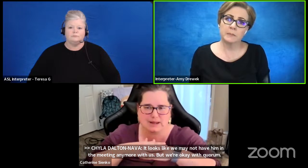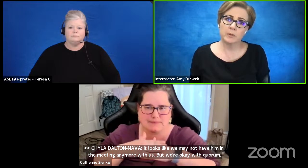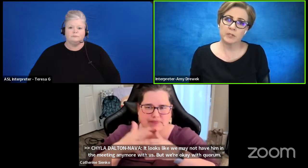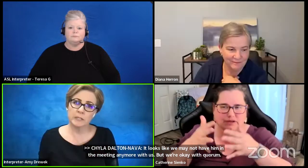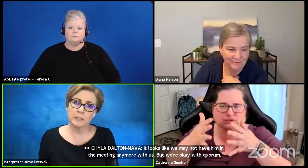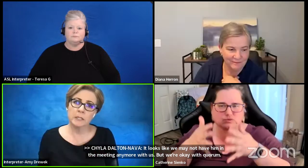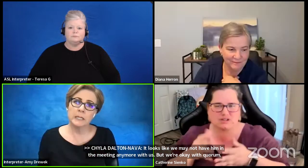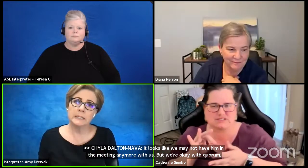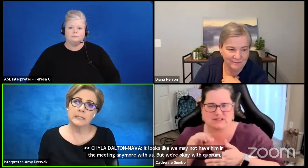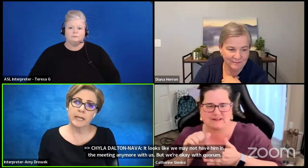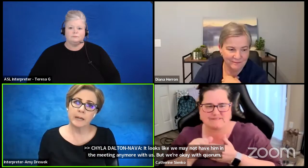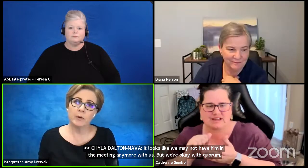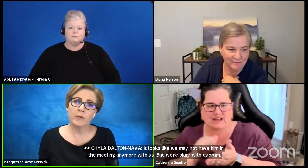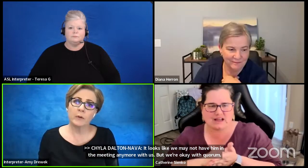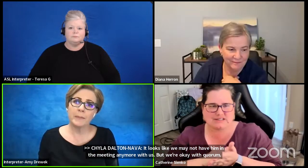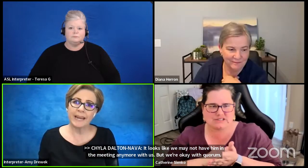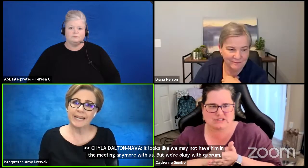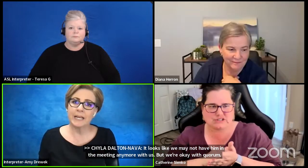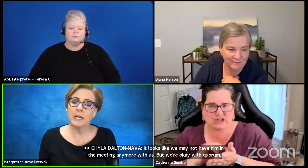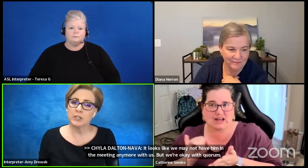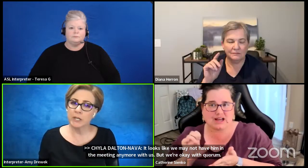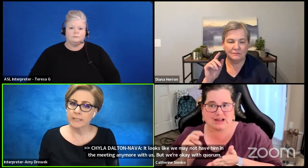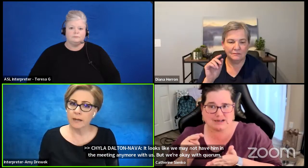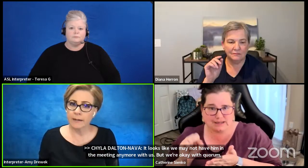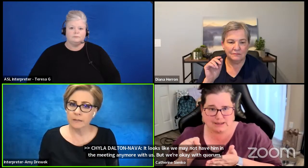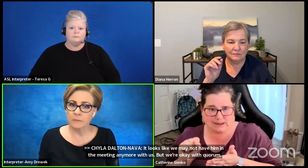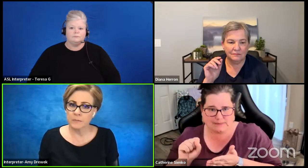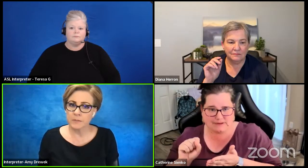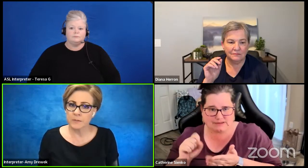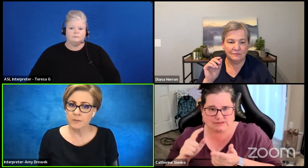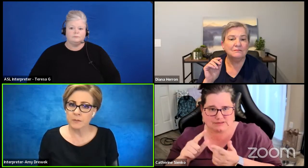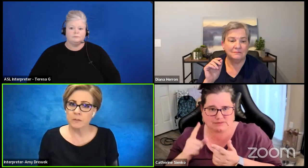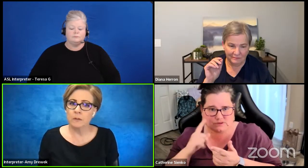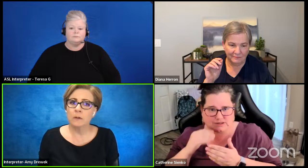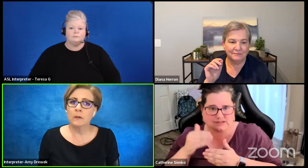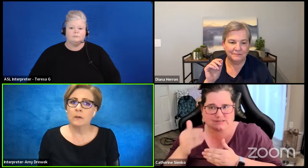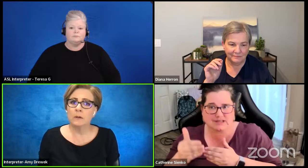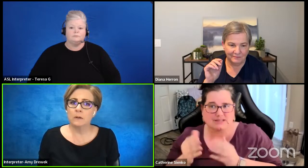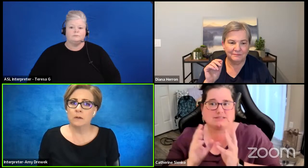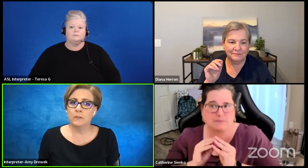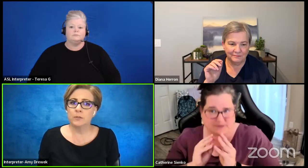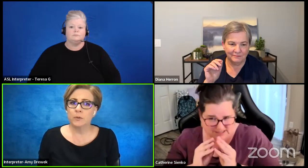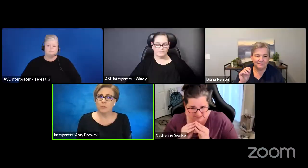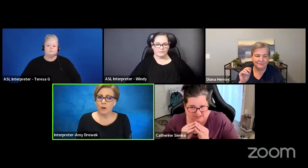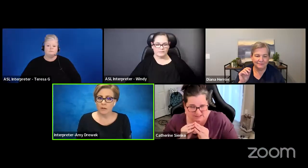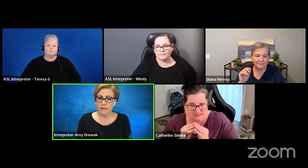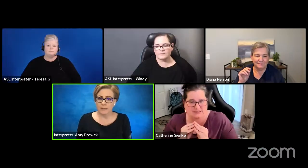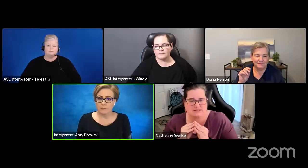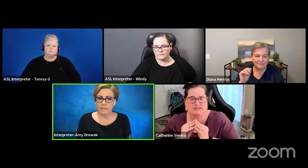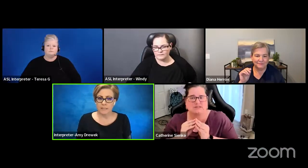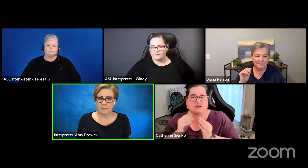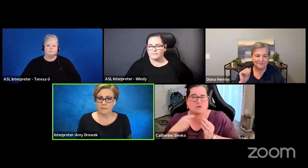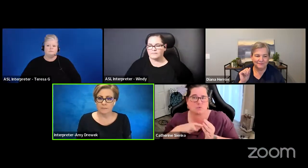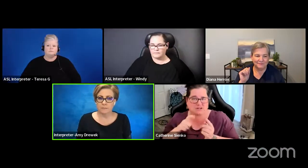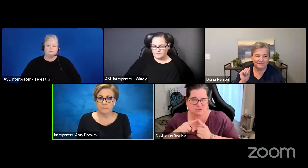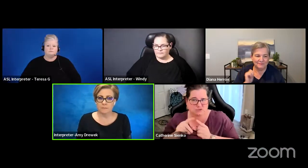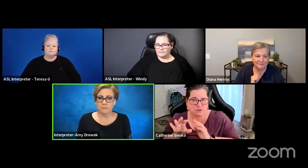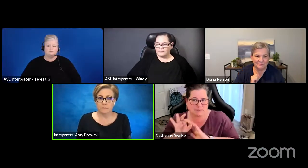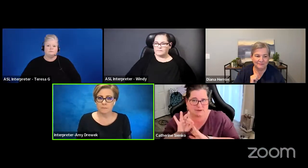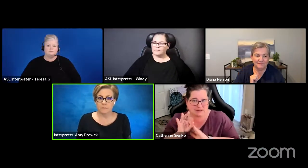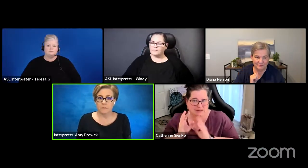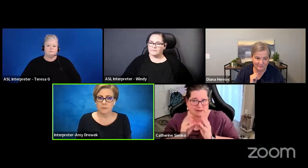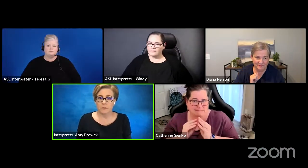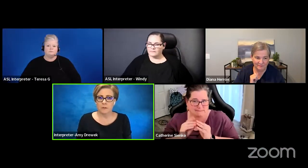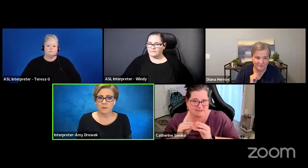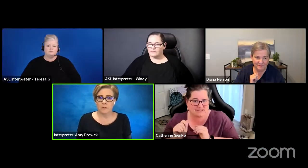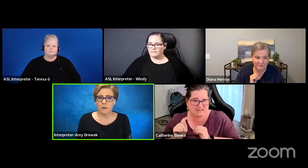I will now accept a motion to table the remaining agenda items to our next meeting.